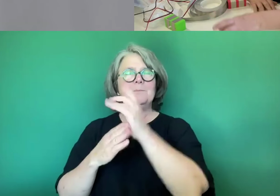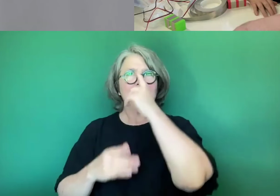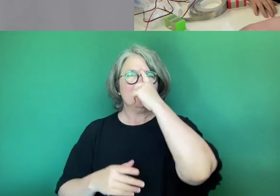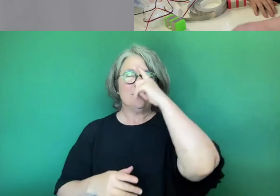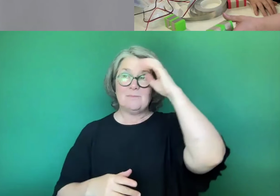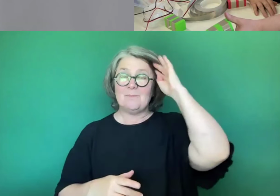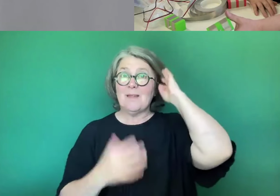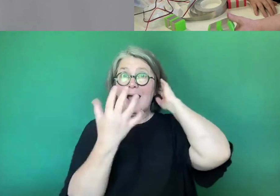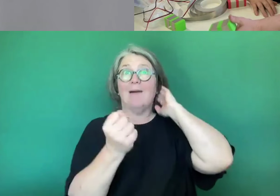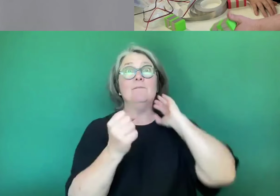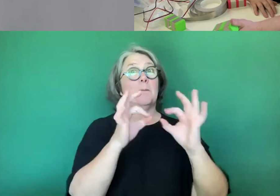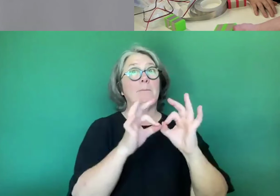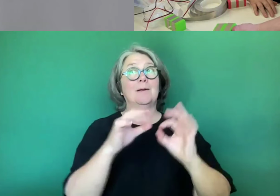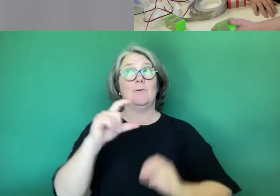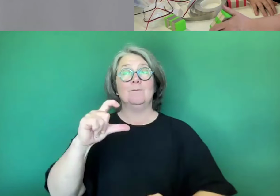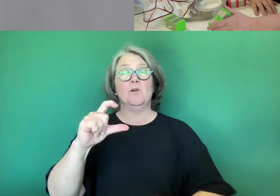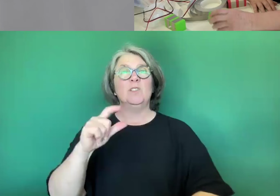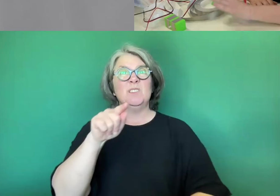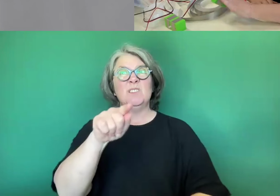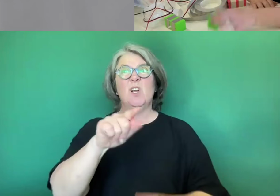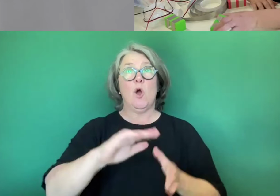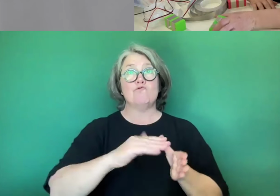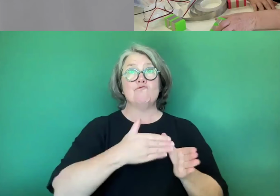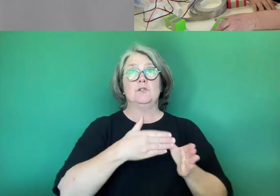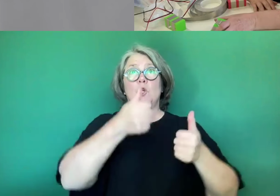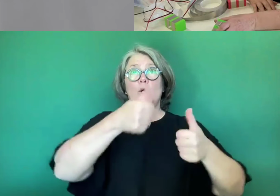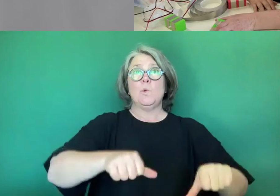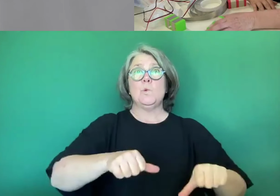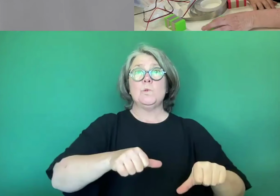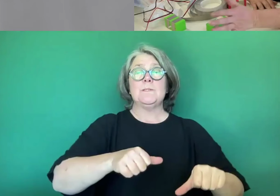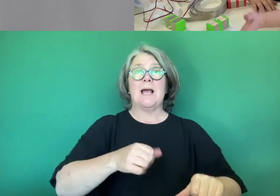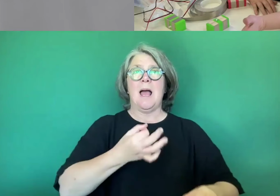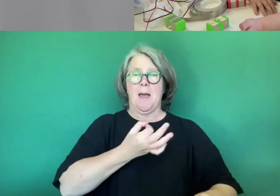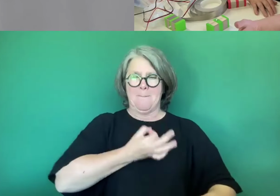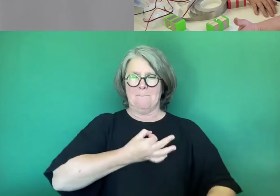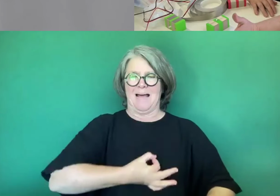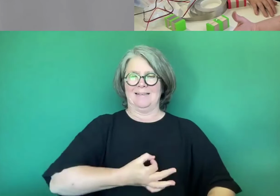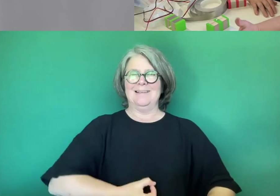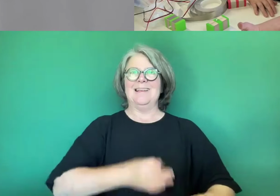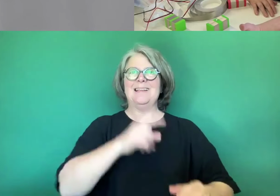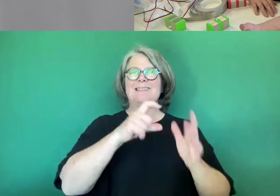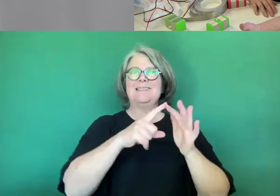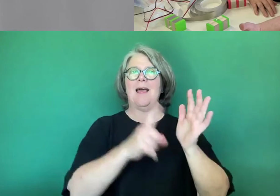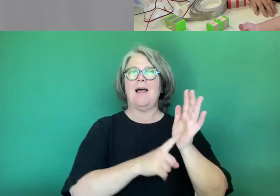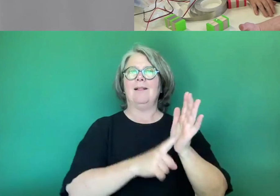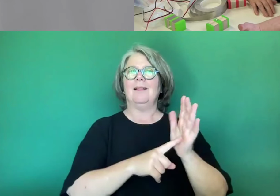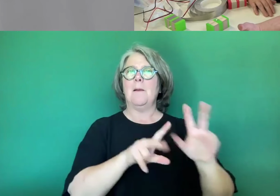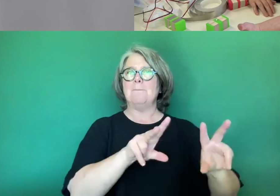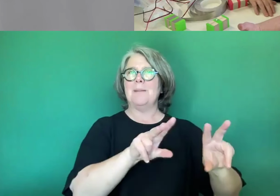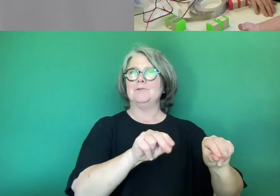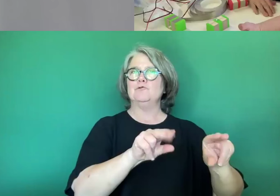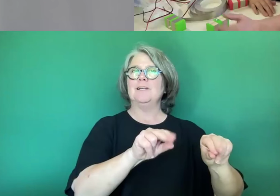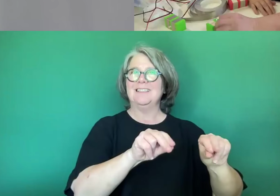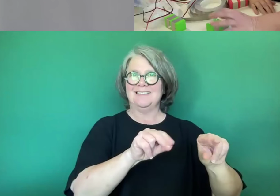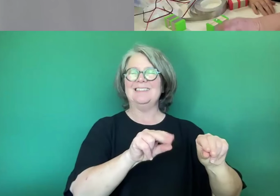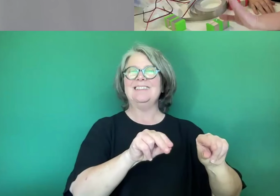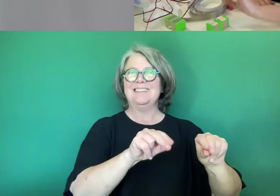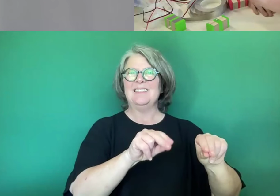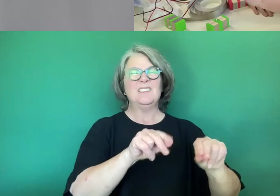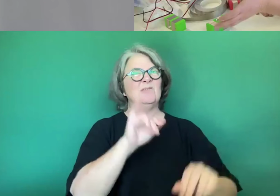We were originally using button cell batteries. So you'll see most of the stuff on TapeBlock.com has button cell batteries.